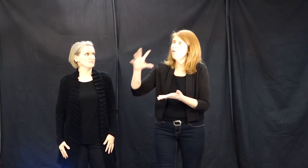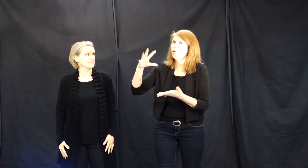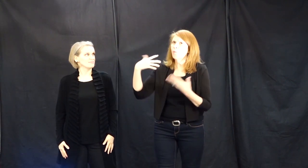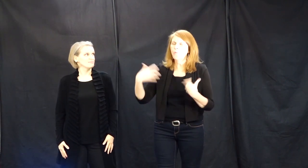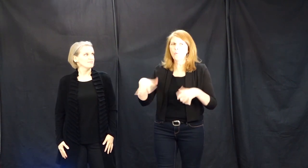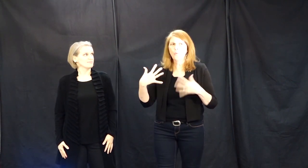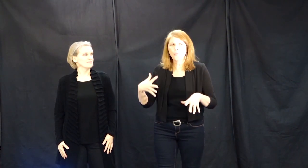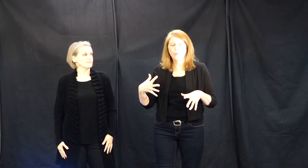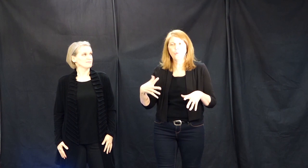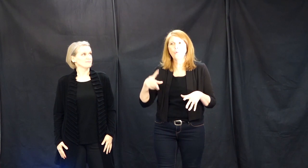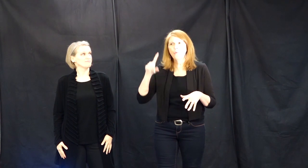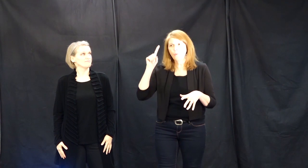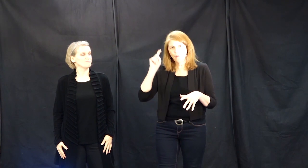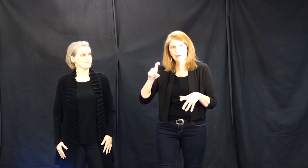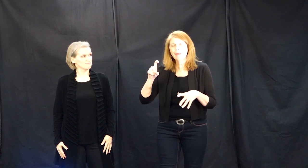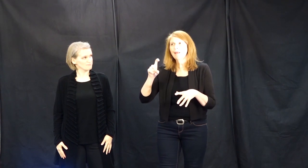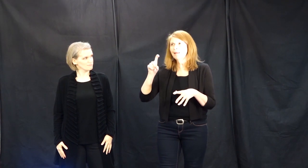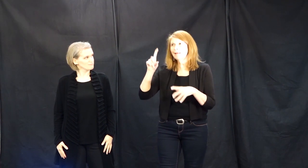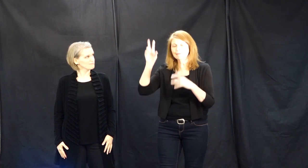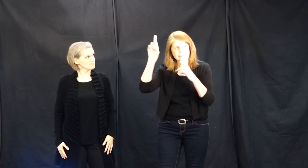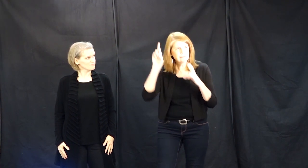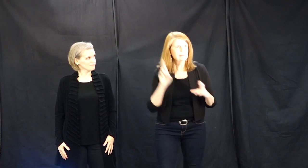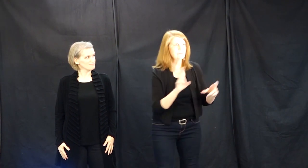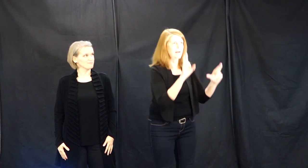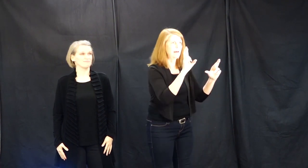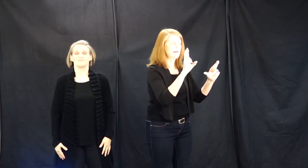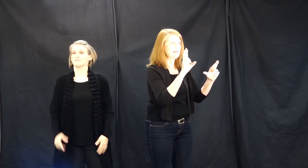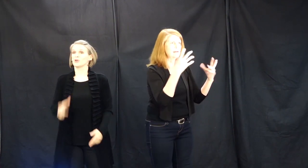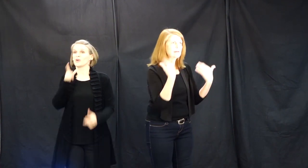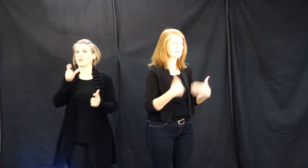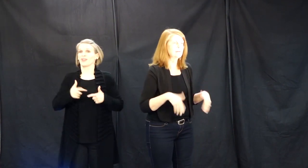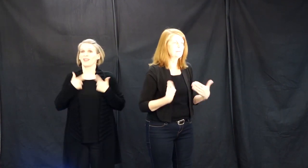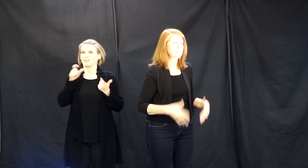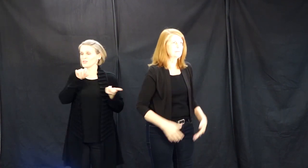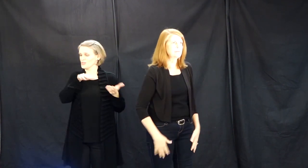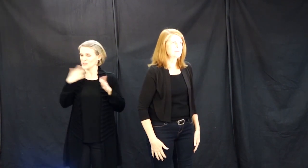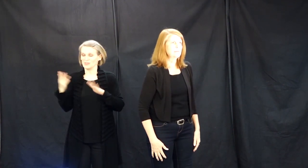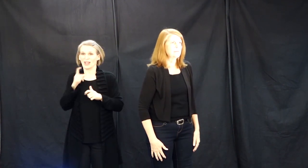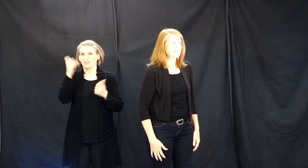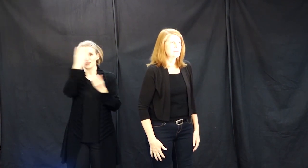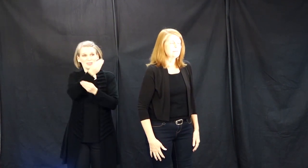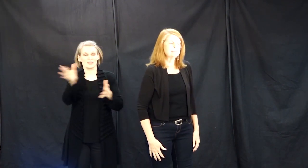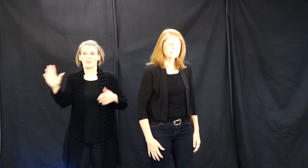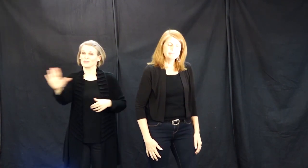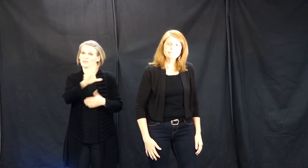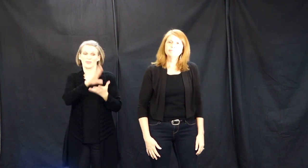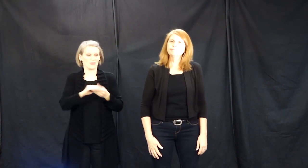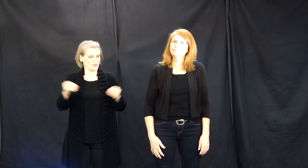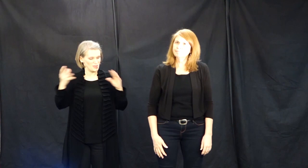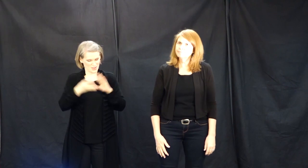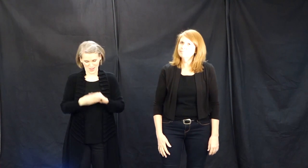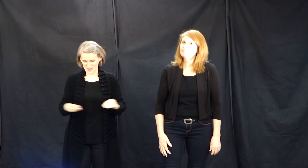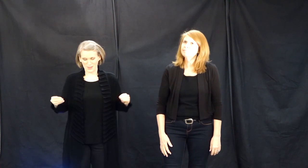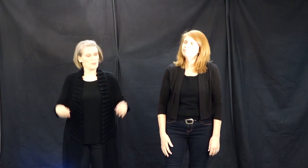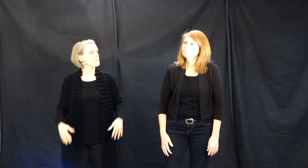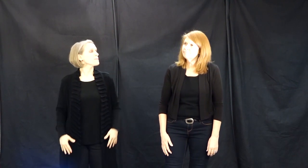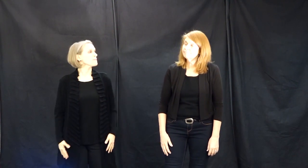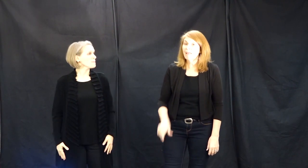enough credit for all the credit he gave us. Who lives, who dies, who tells your story? Every other founding